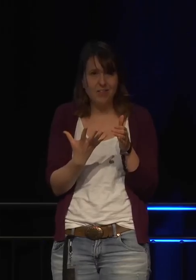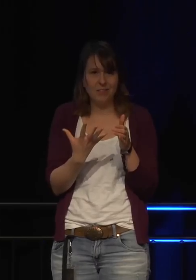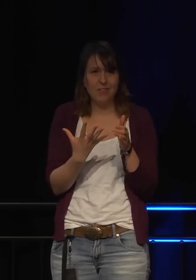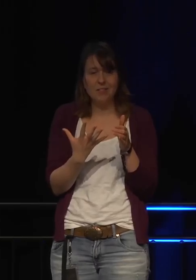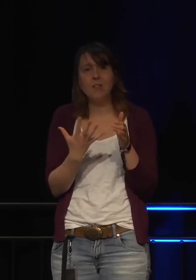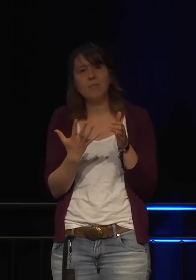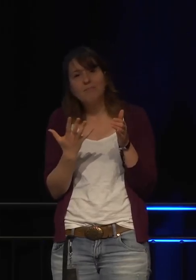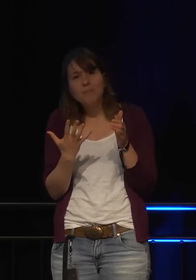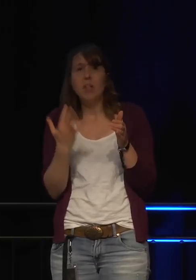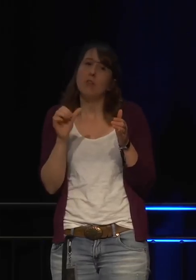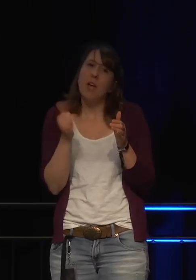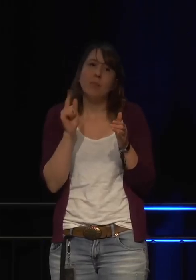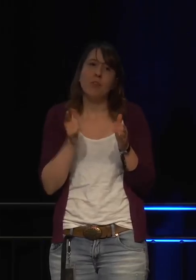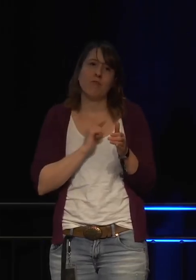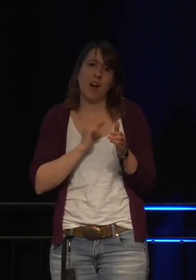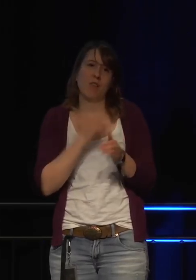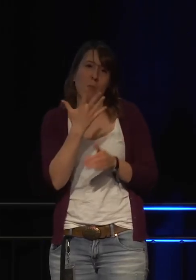even use it.